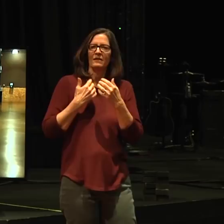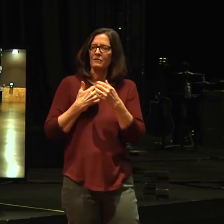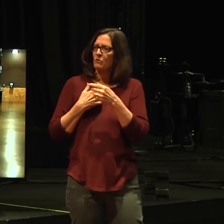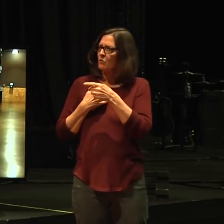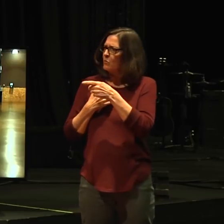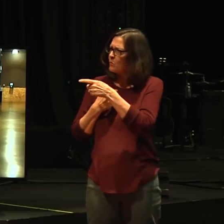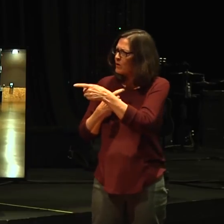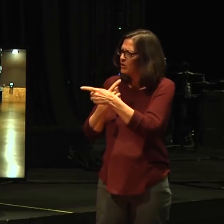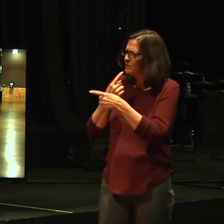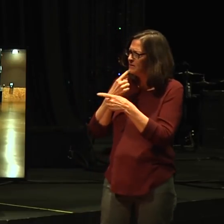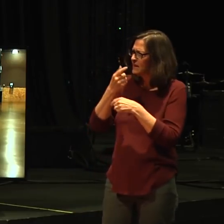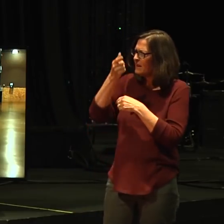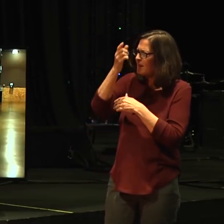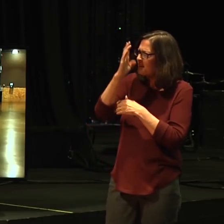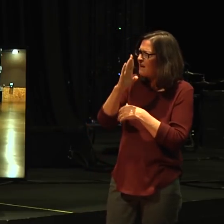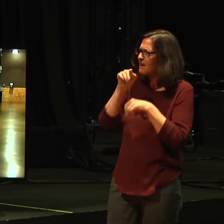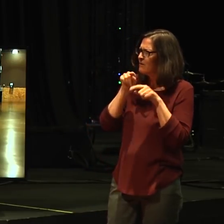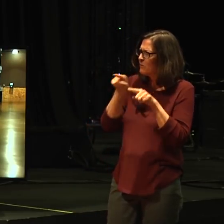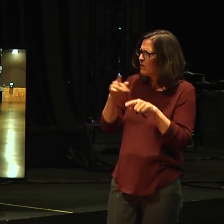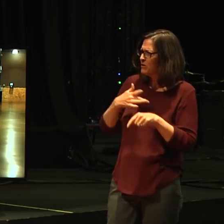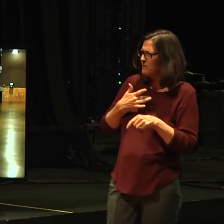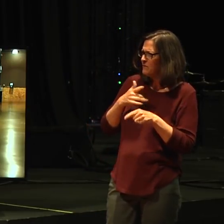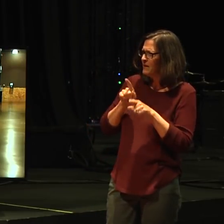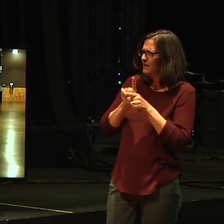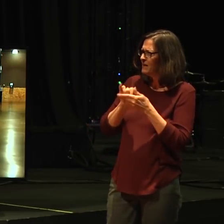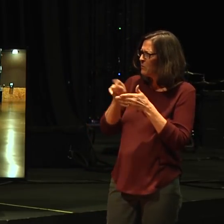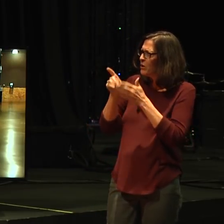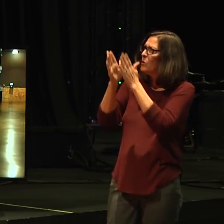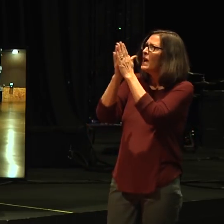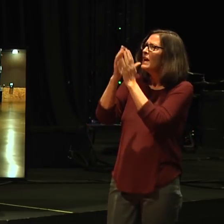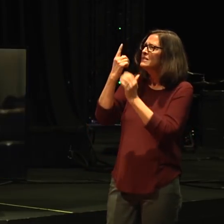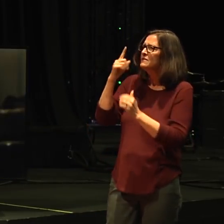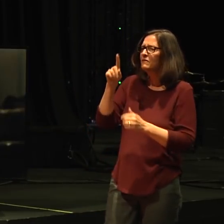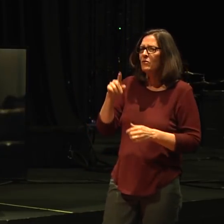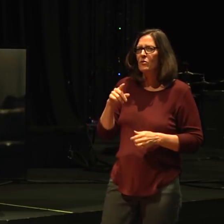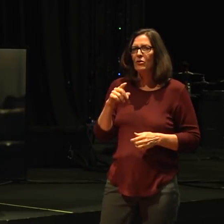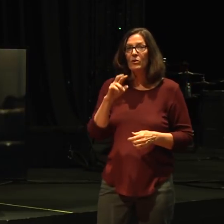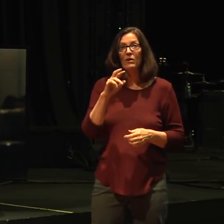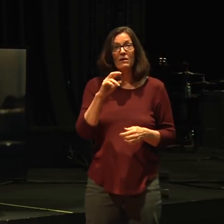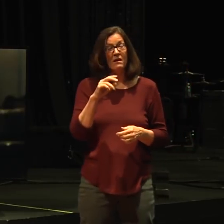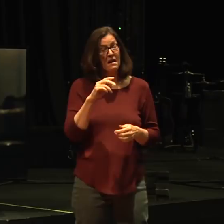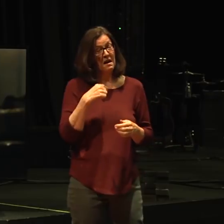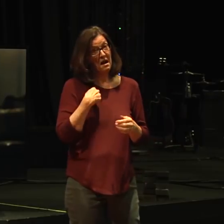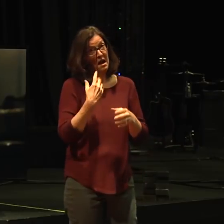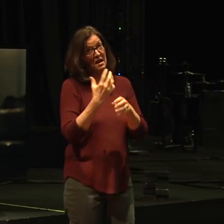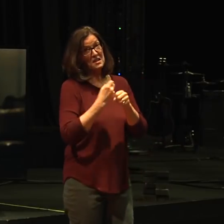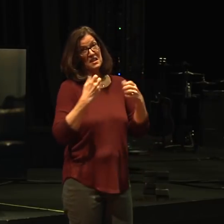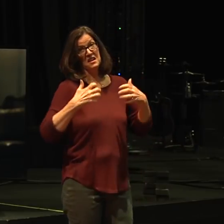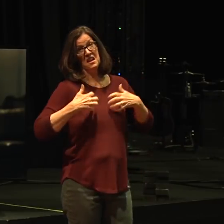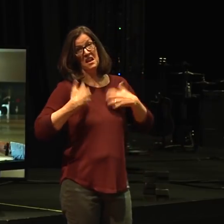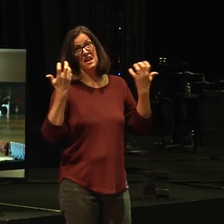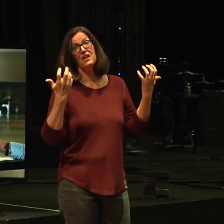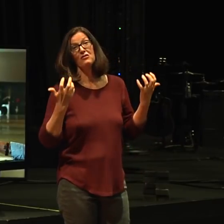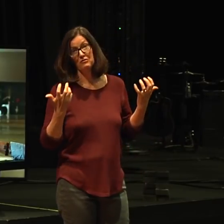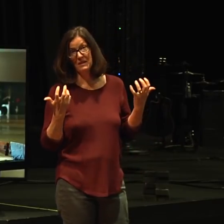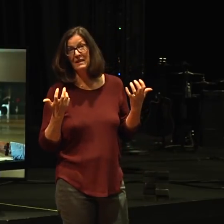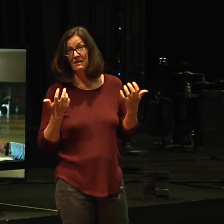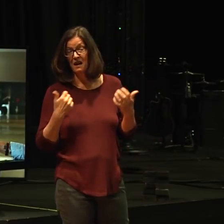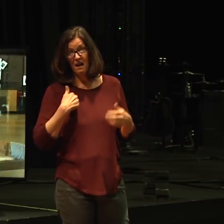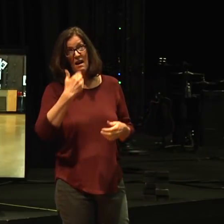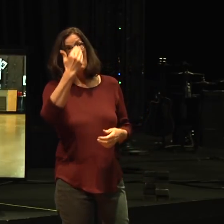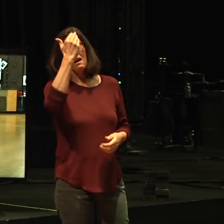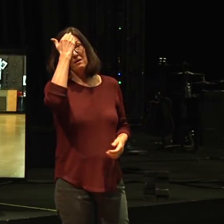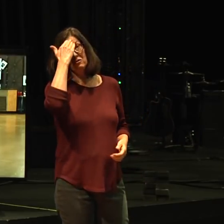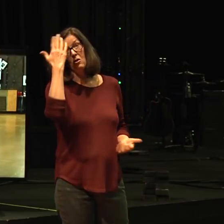to God in the middle of stuff like that? What do you ask for? Well, I get really angry, and I feel like I really know what's best